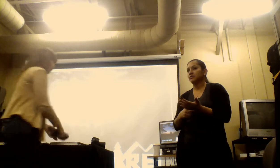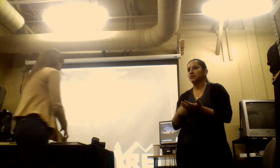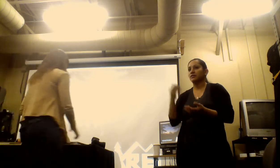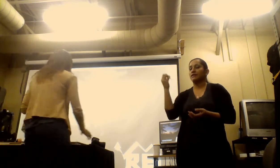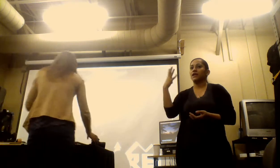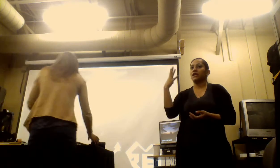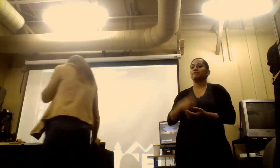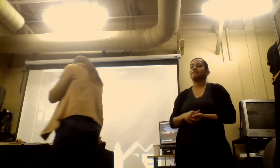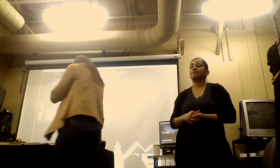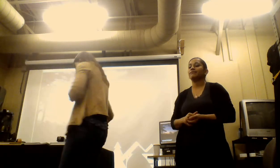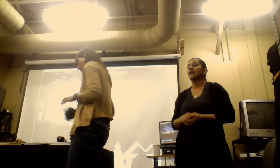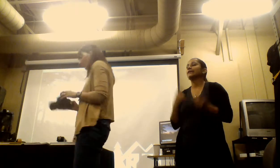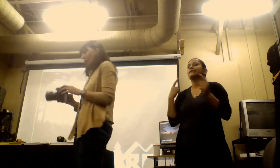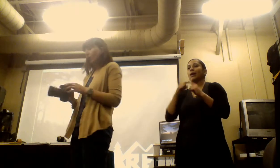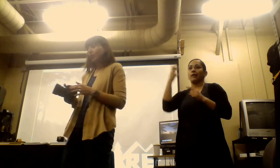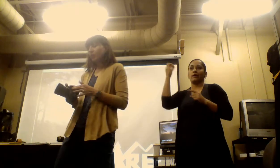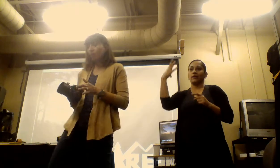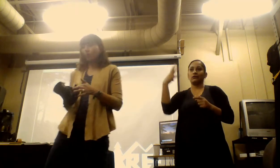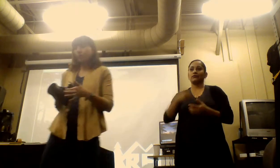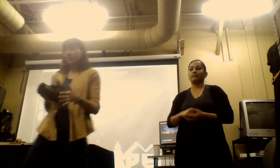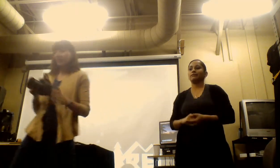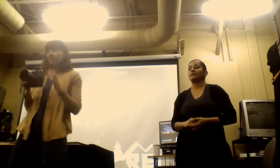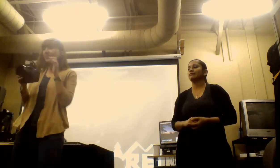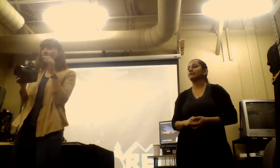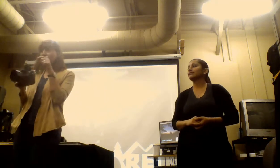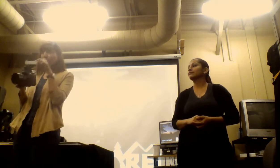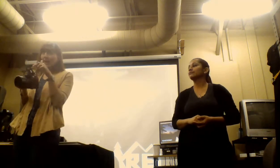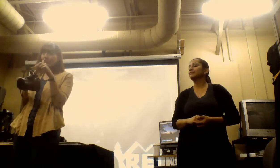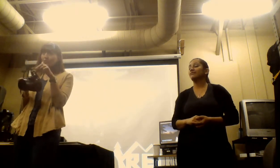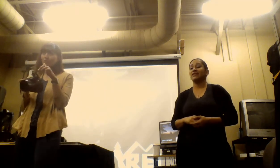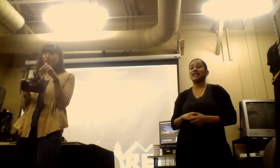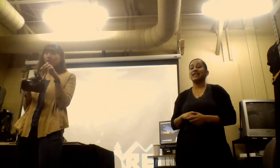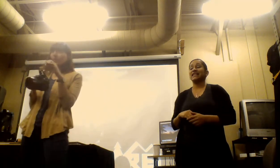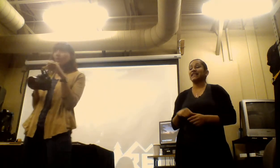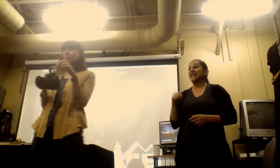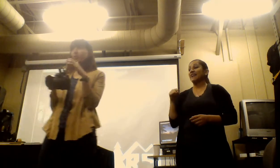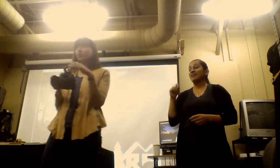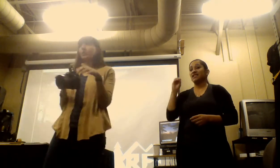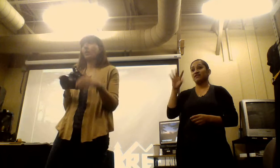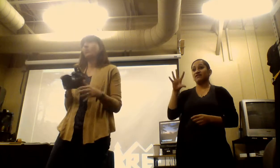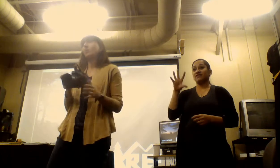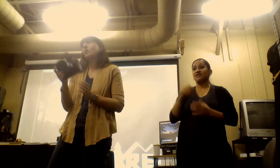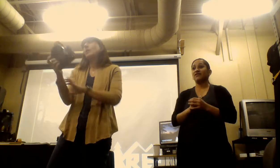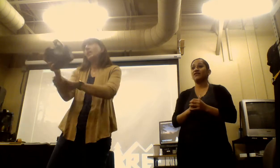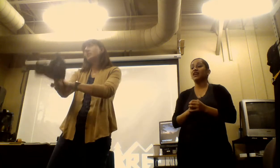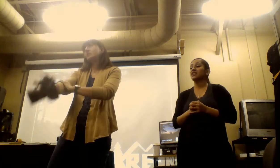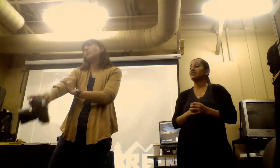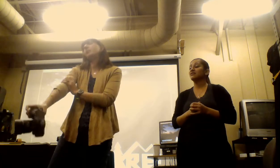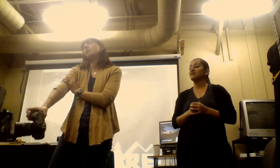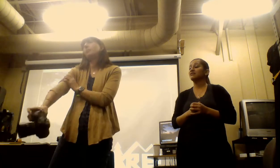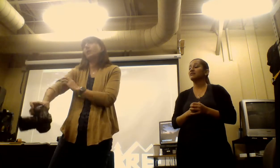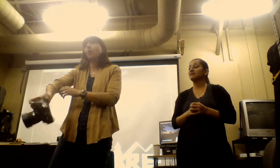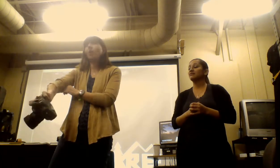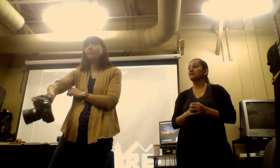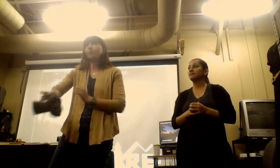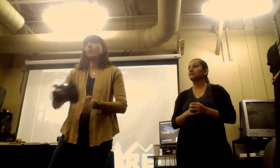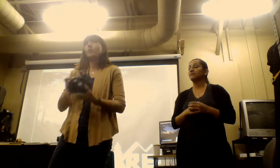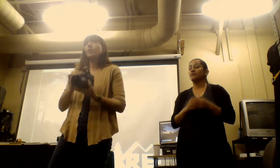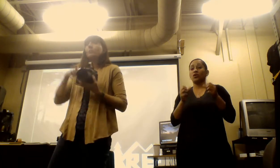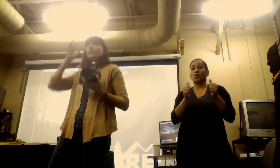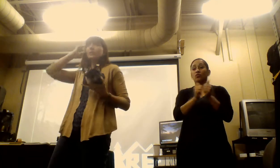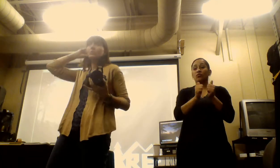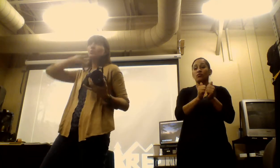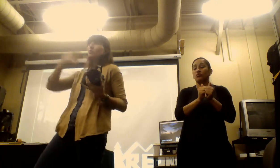deal with Flash. You know, this flash that comes on your camera is typically pretty